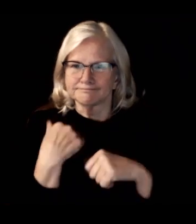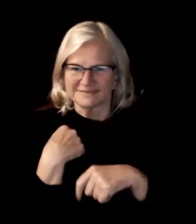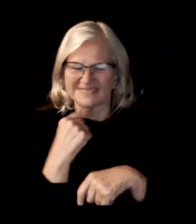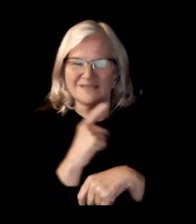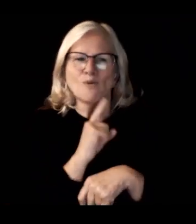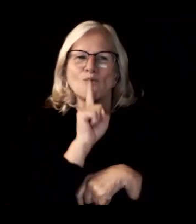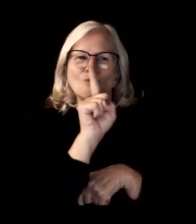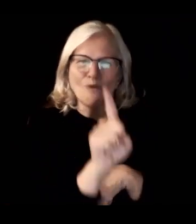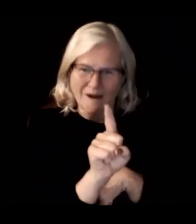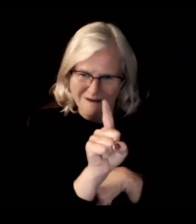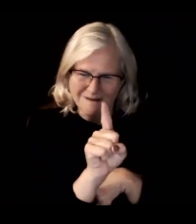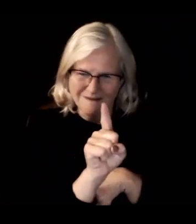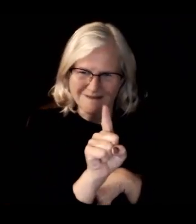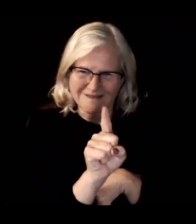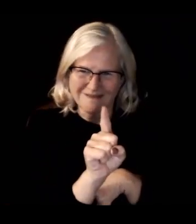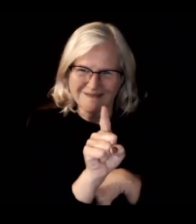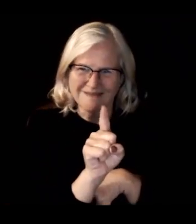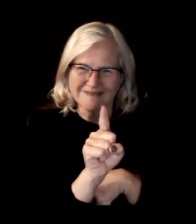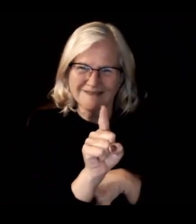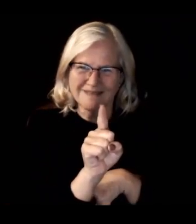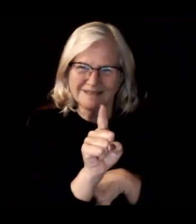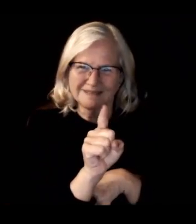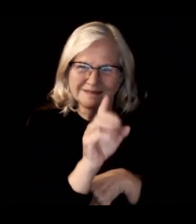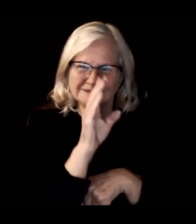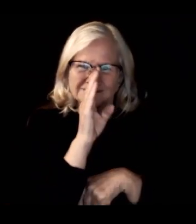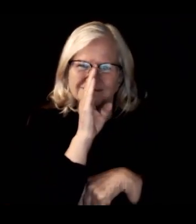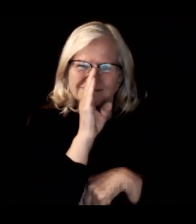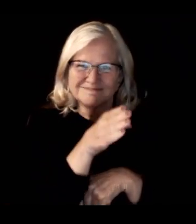residents and staff and wave to them in the hallway.